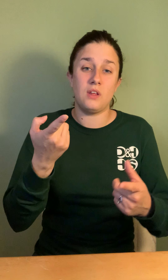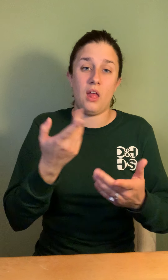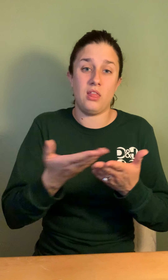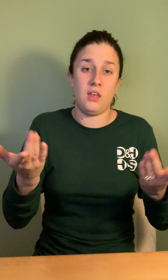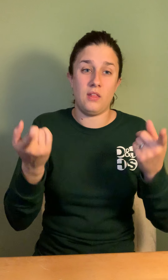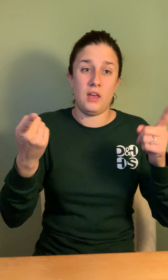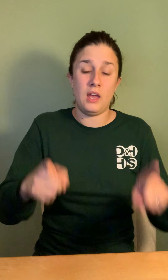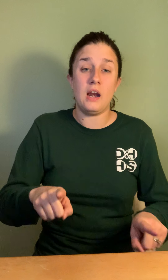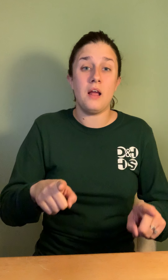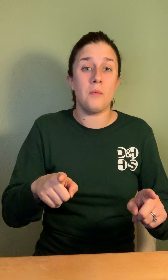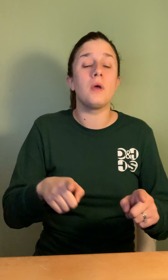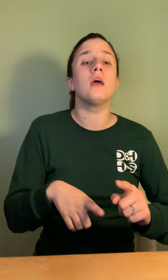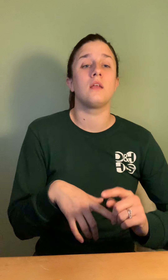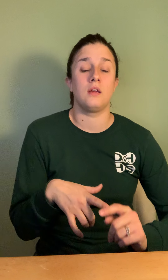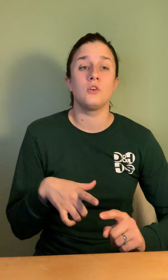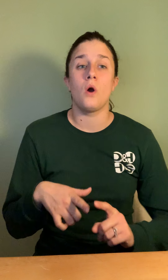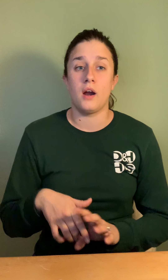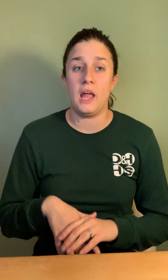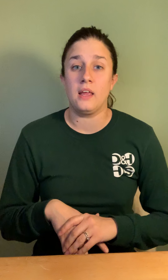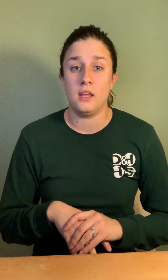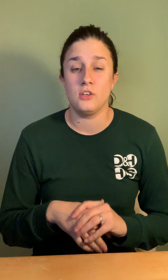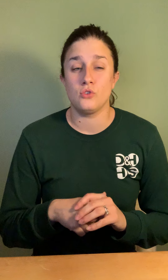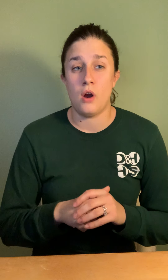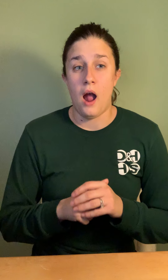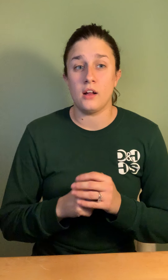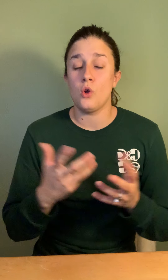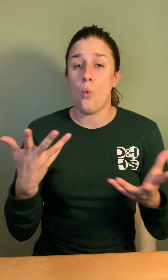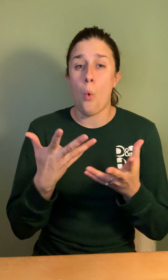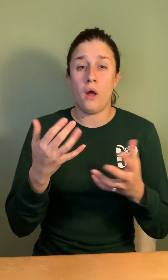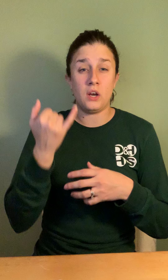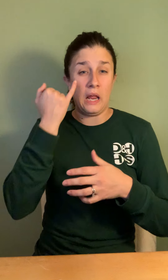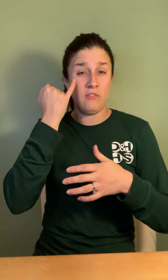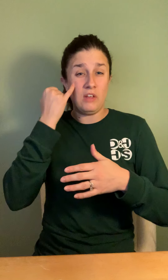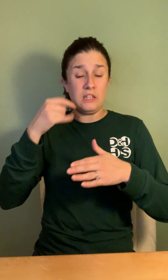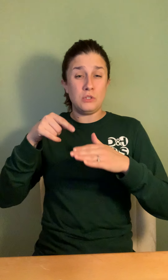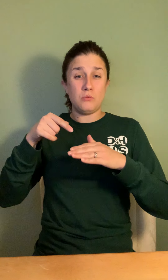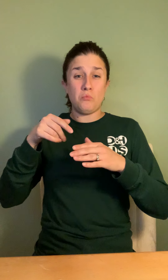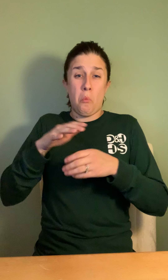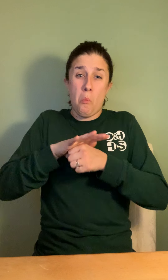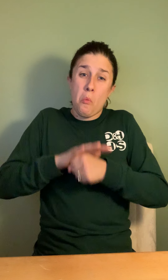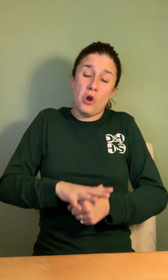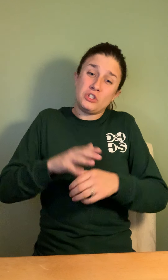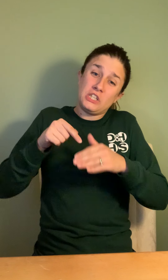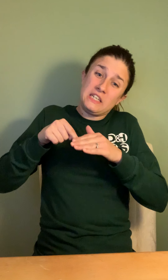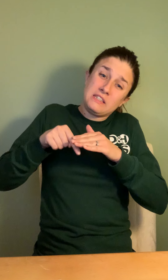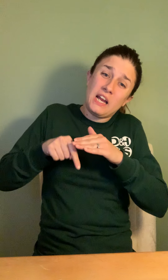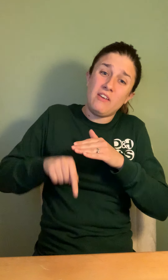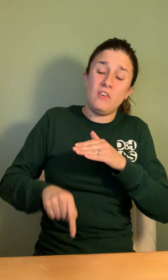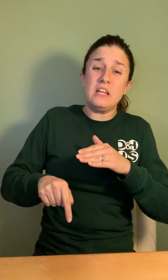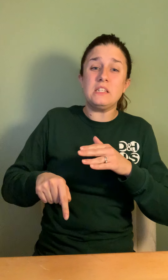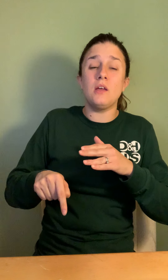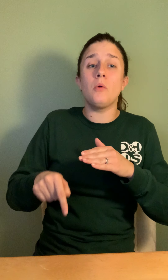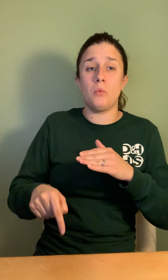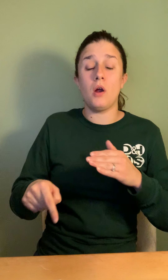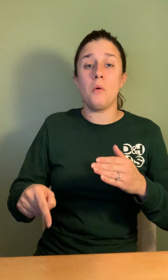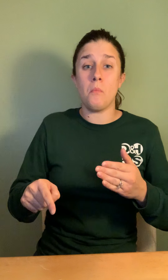rock. What if it is pushed even deeper underground by the movement of Earth's